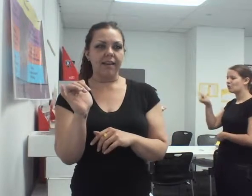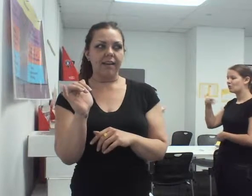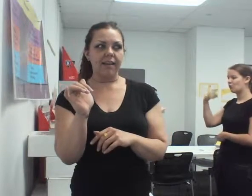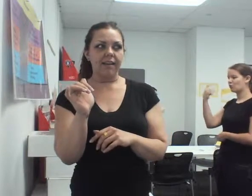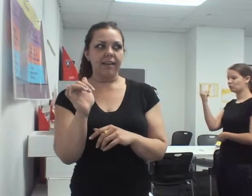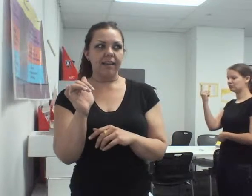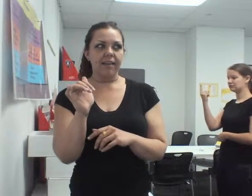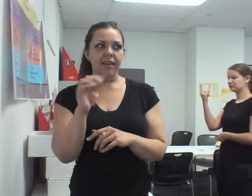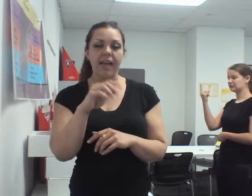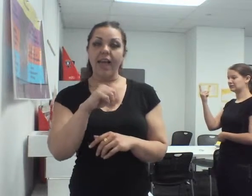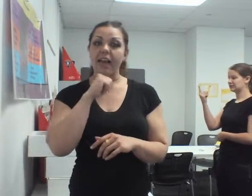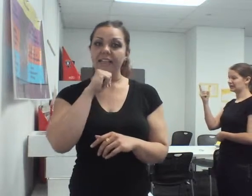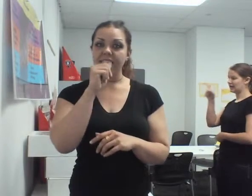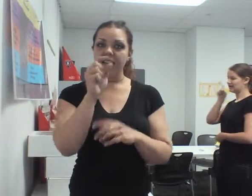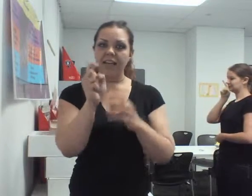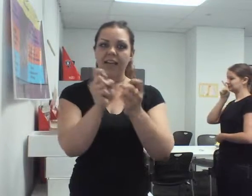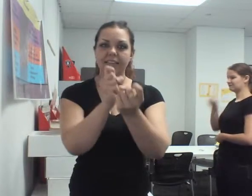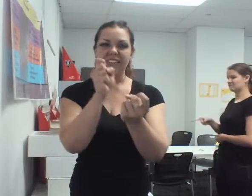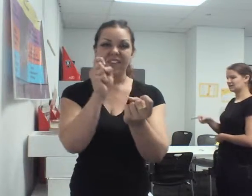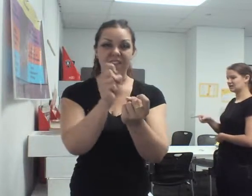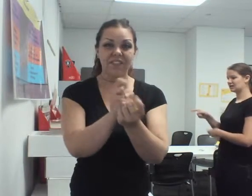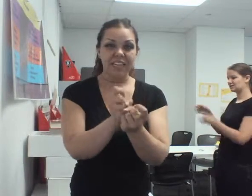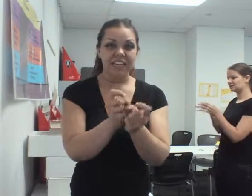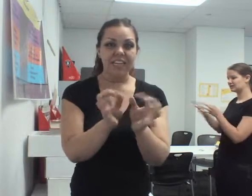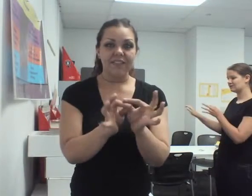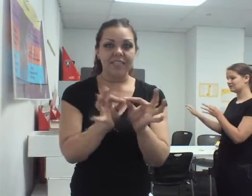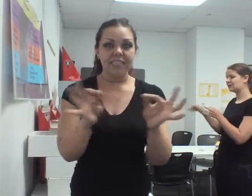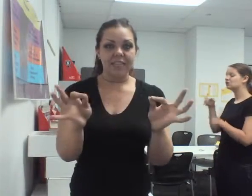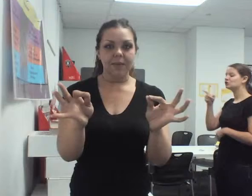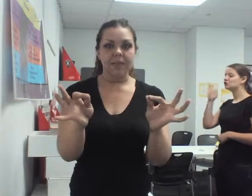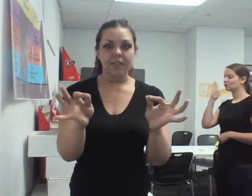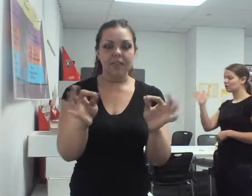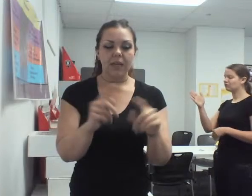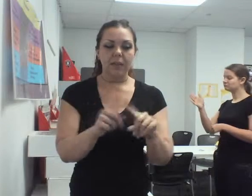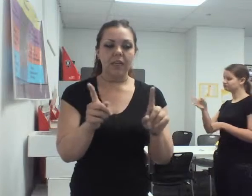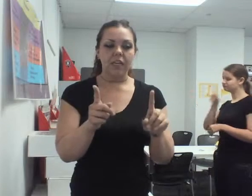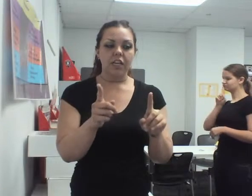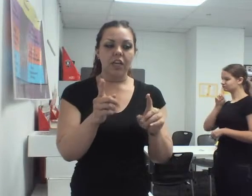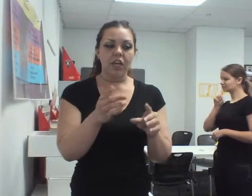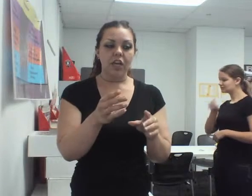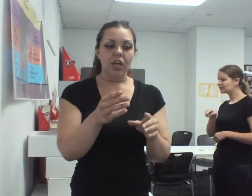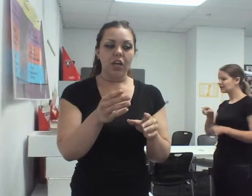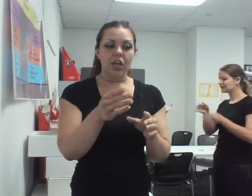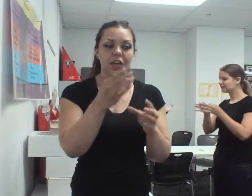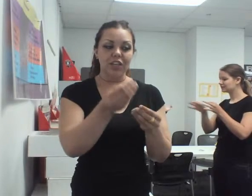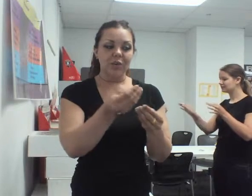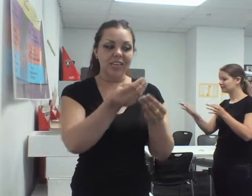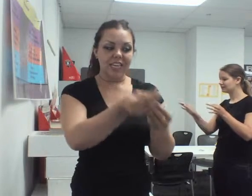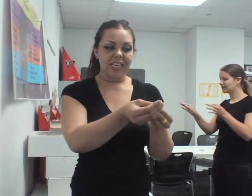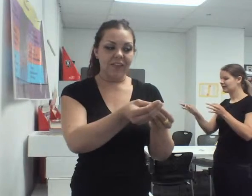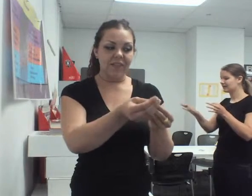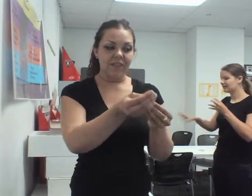to give the statement and then add an opposite to make it crystal clear. And we do that purposefully when we